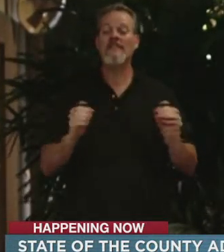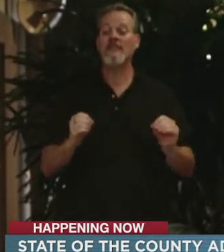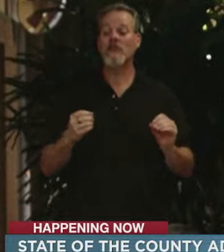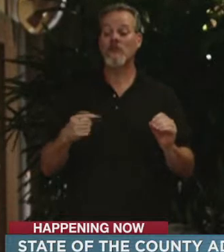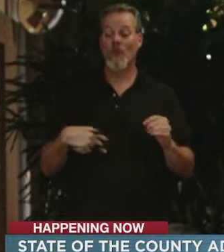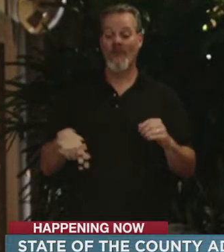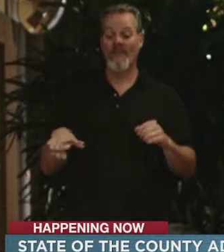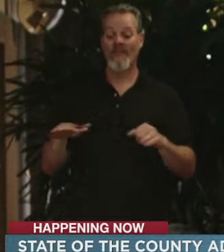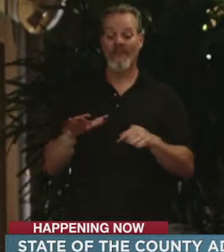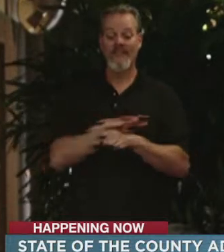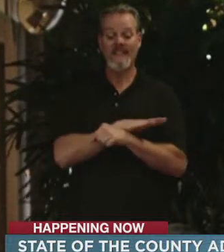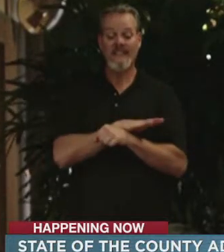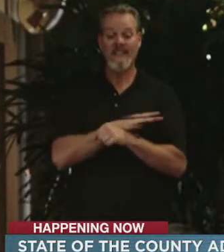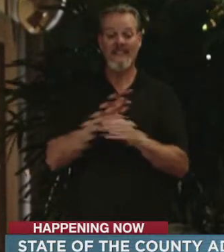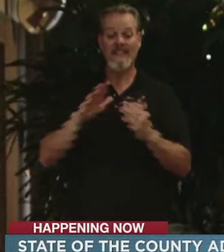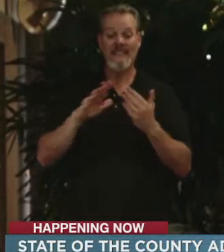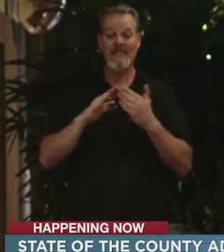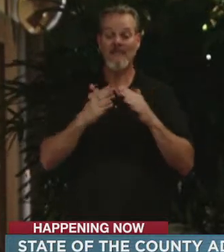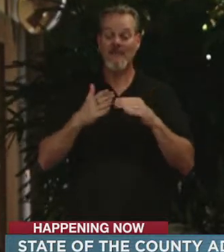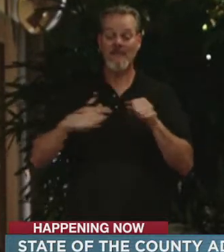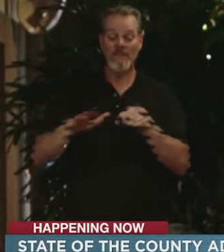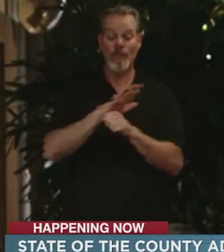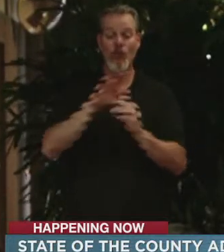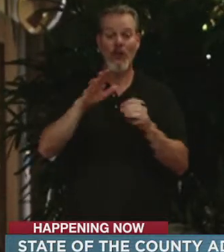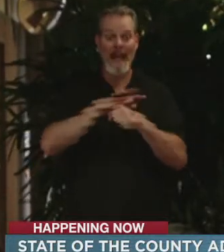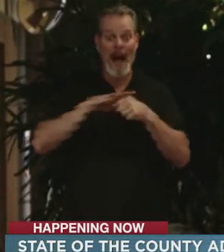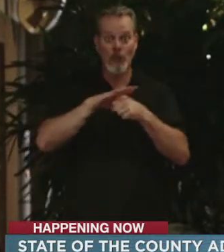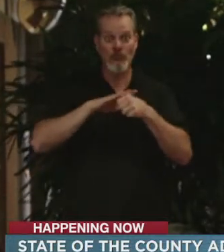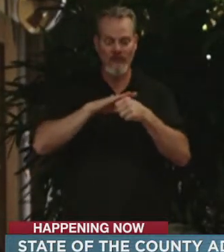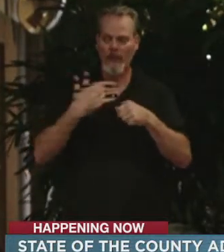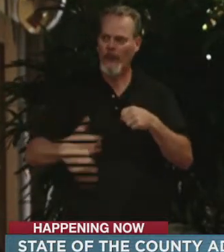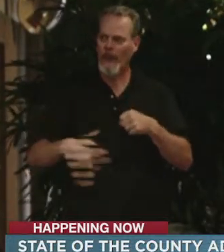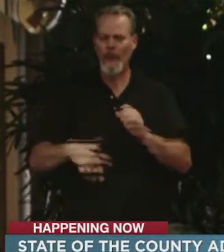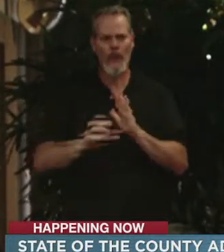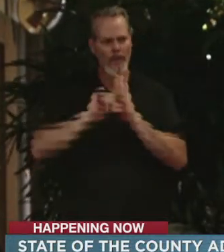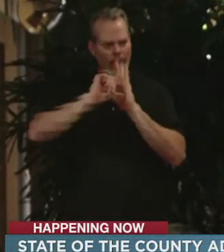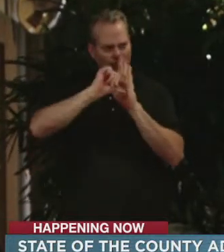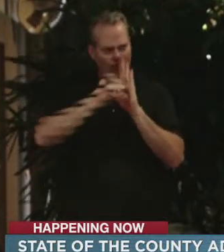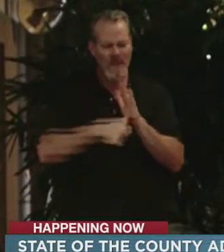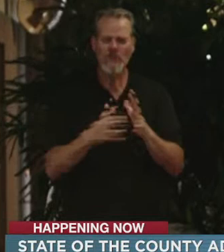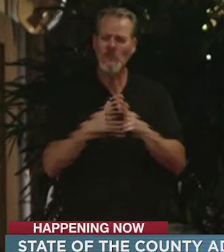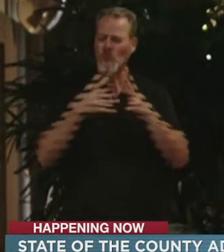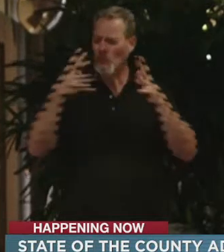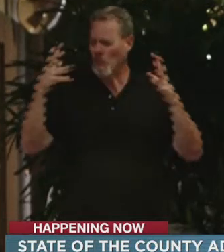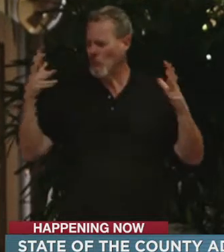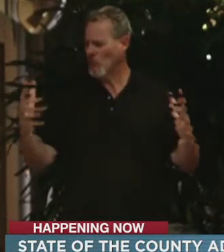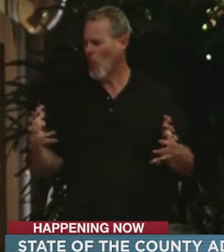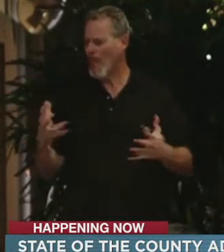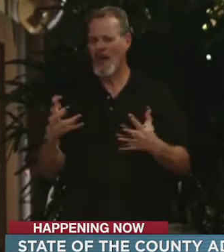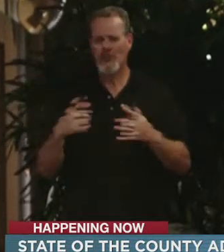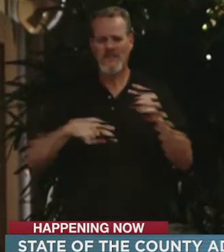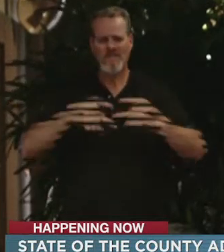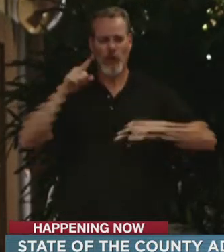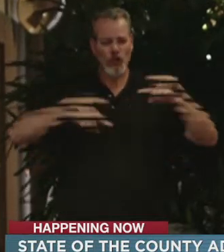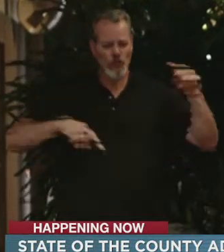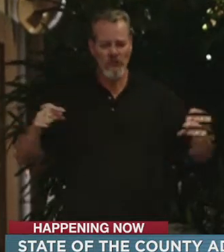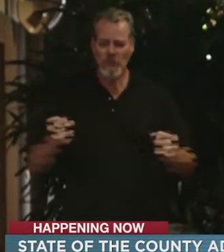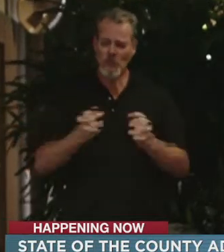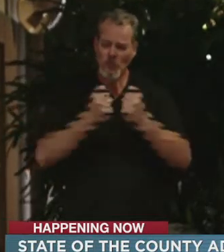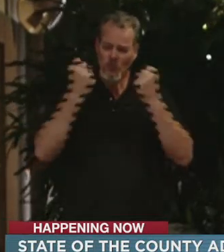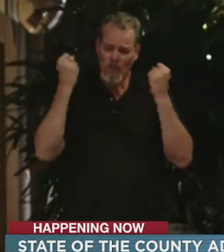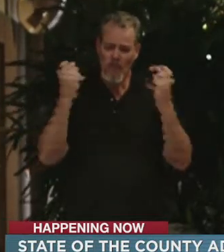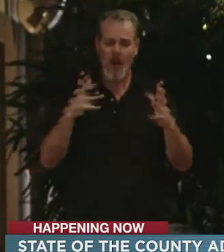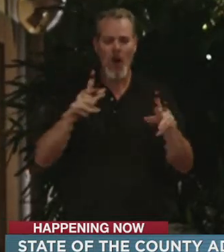county has really been impressive from that state. Like you said, there was so much adversity, and from that there's so much opportunity, and I'm